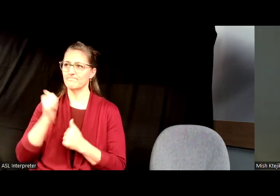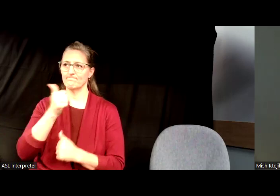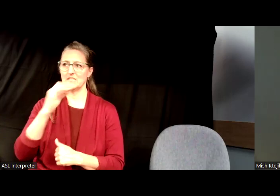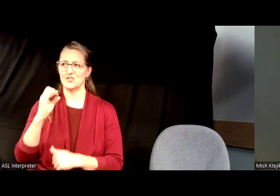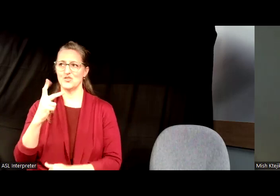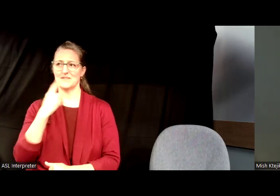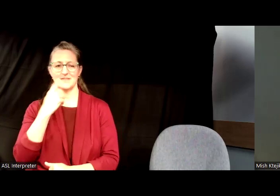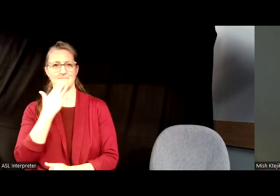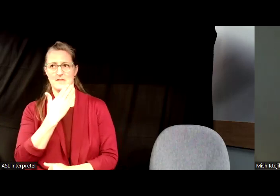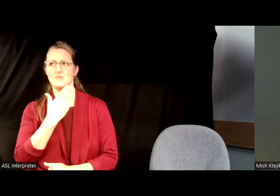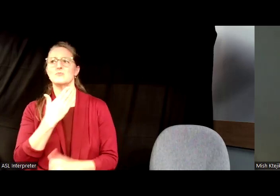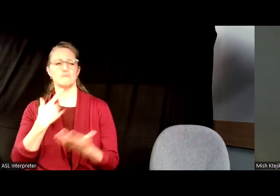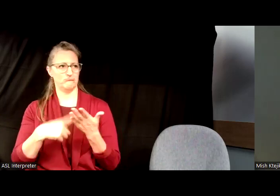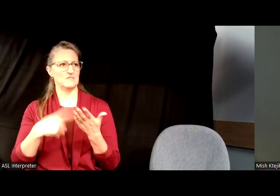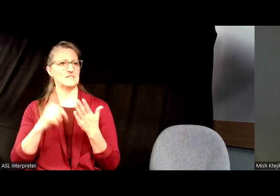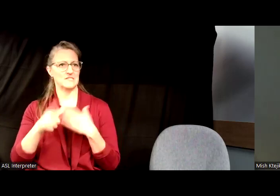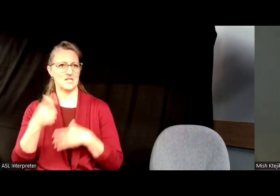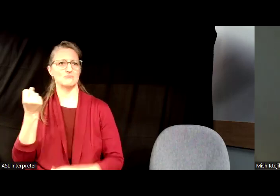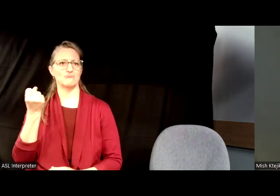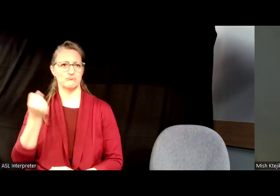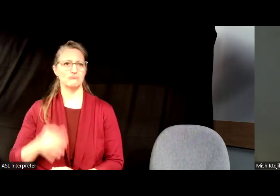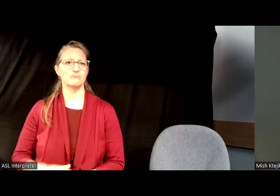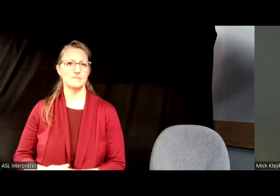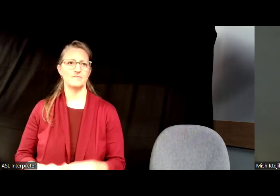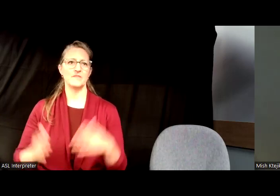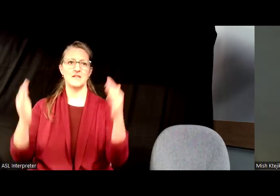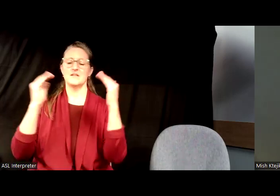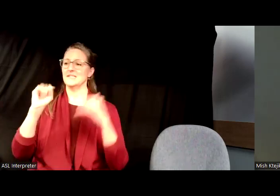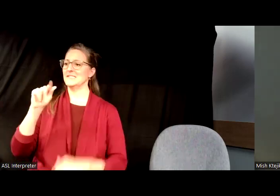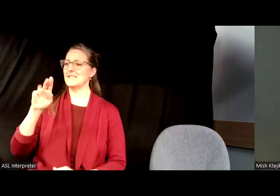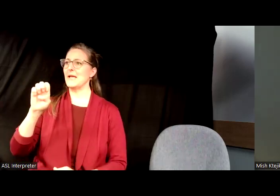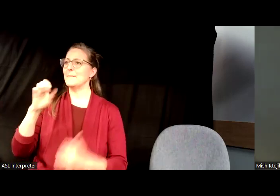And then we'll discuss it later. So the next one is